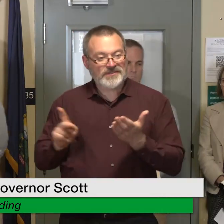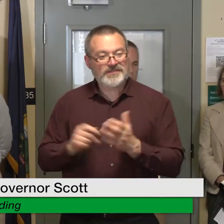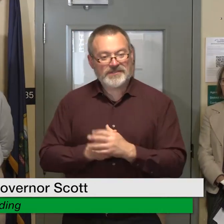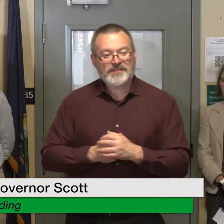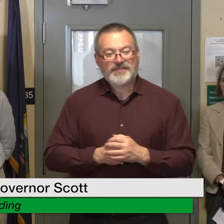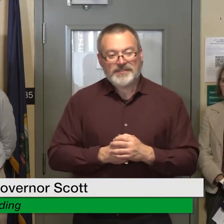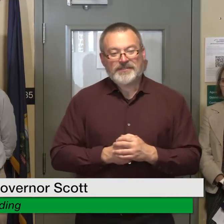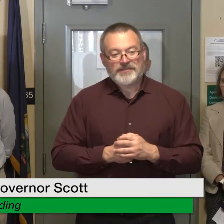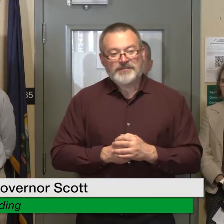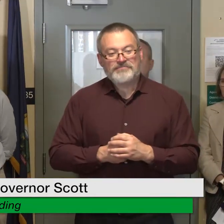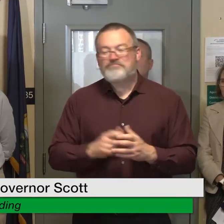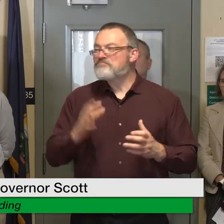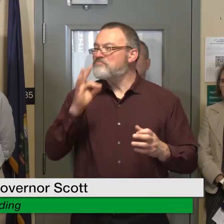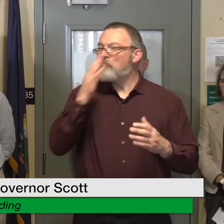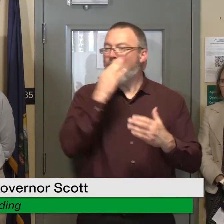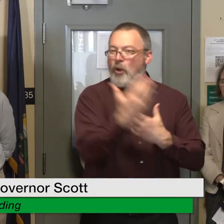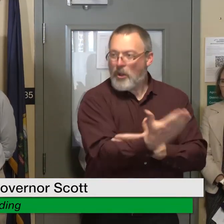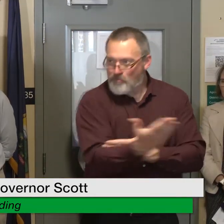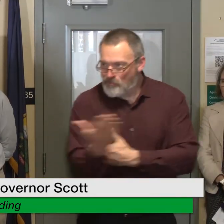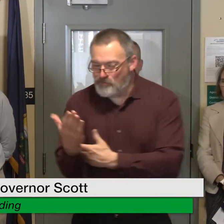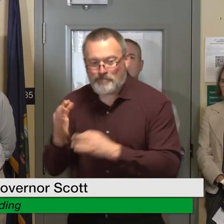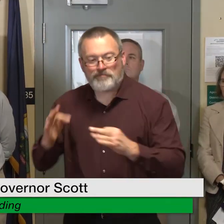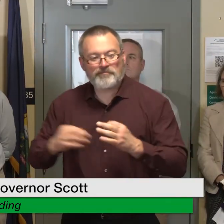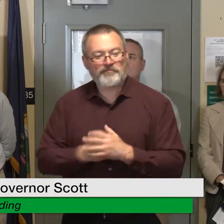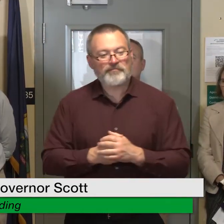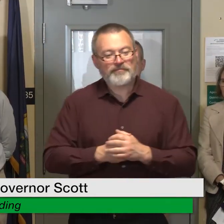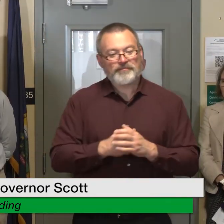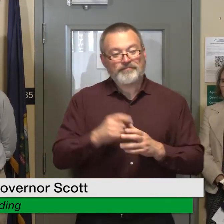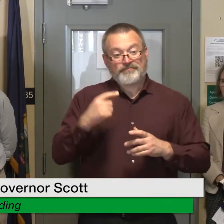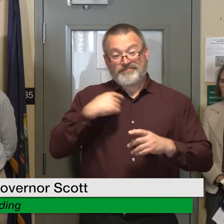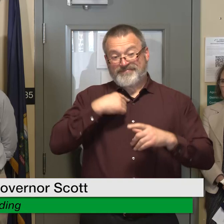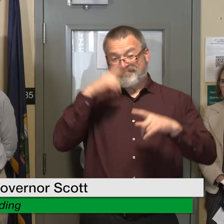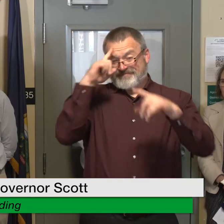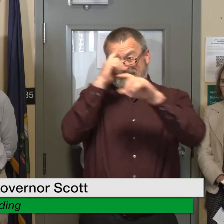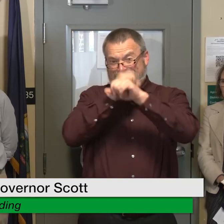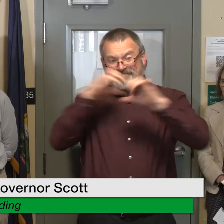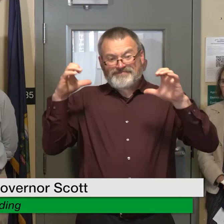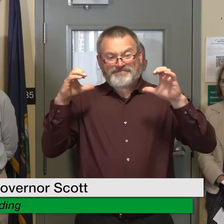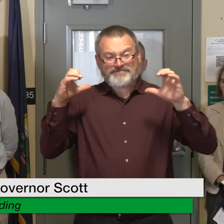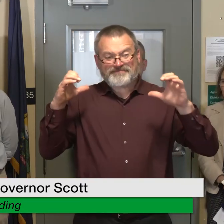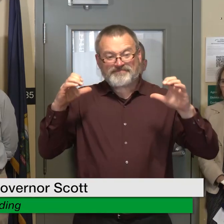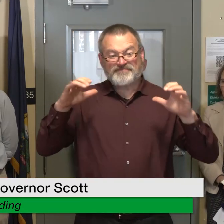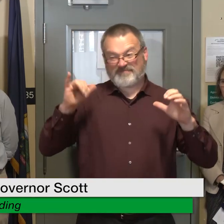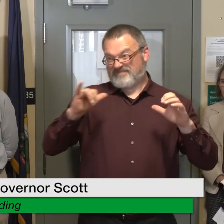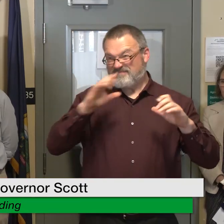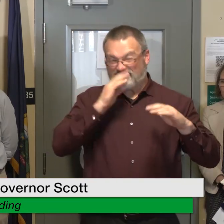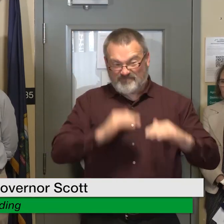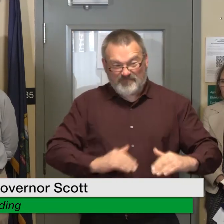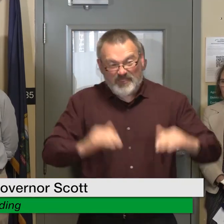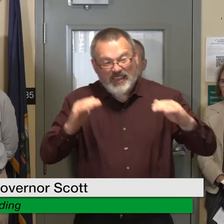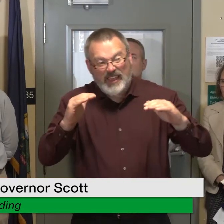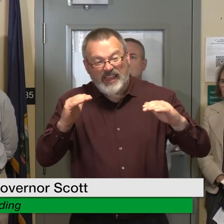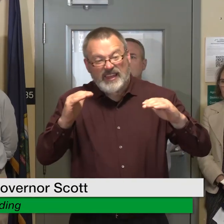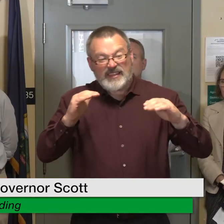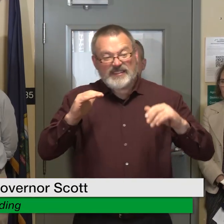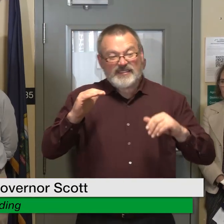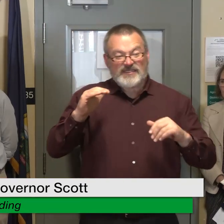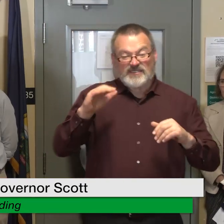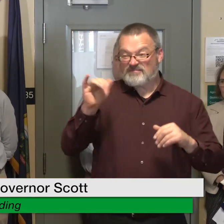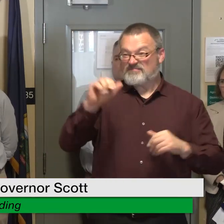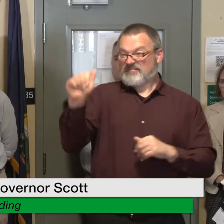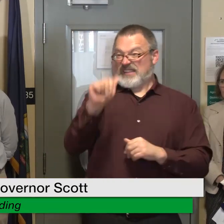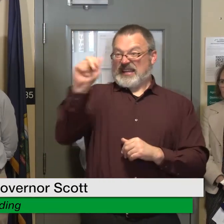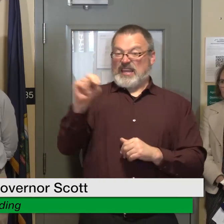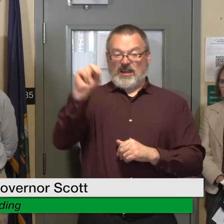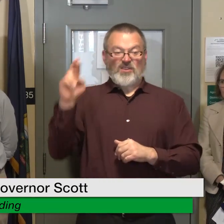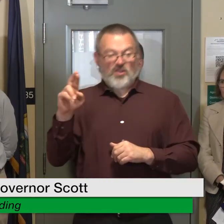Good morning. As you might expect, in the immediate aftermath of most flood events, the Agency of Natural Resources receives numerous